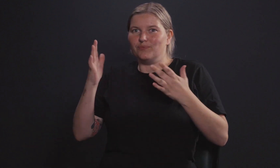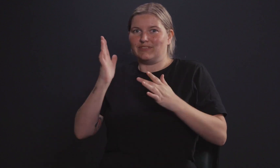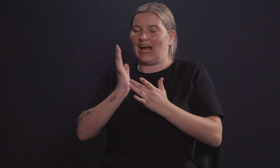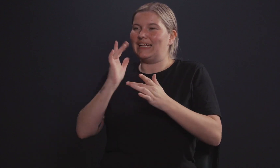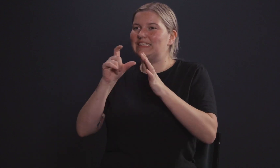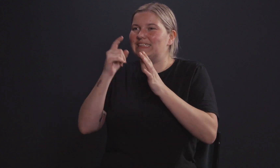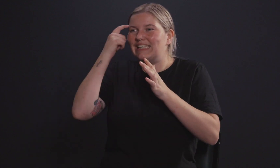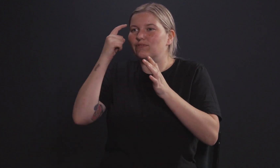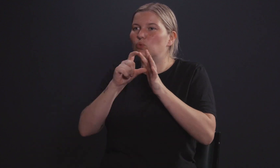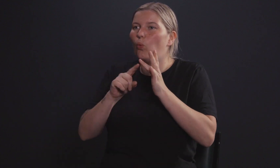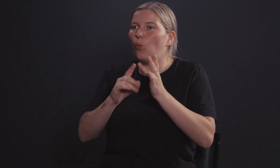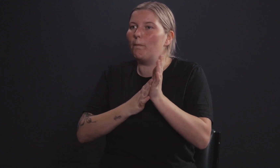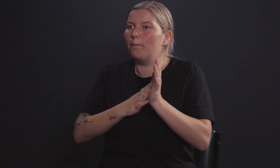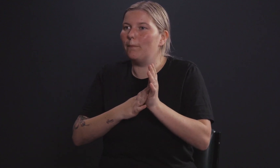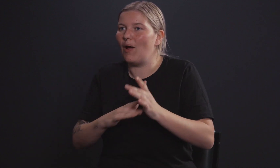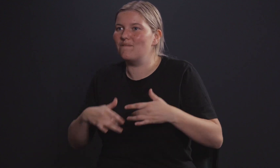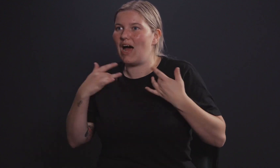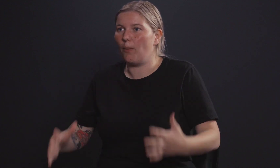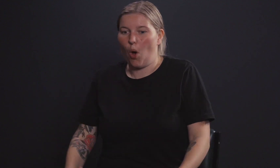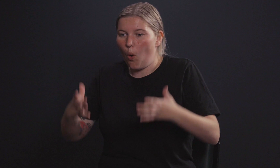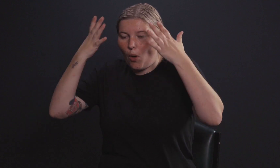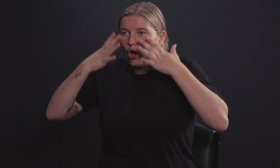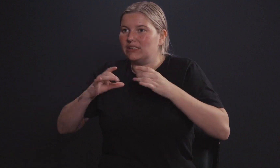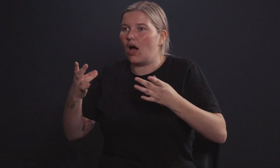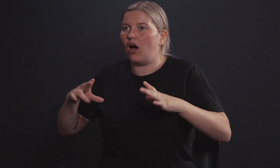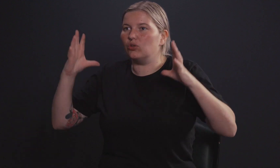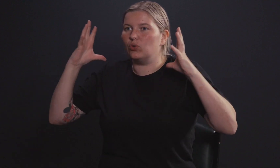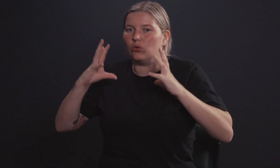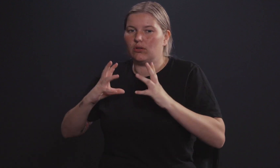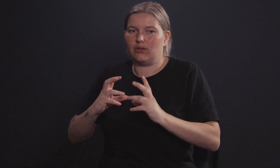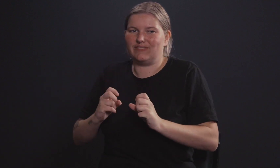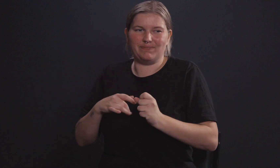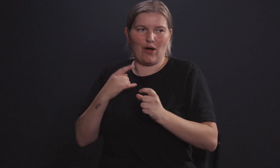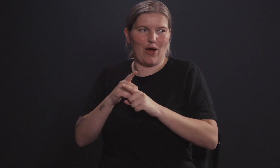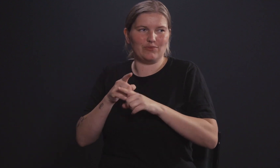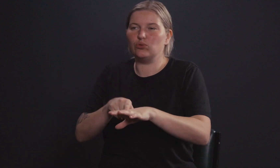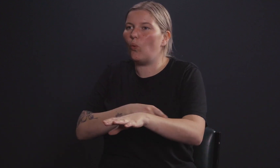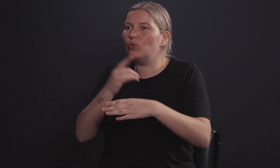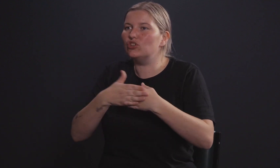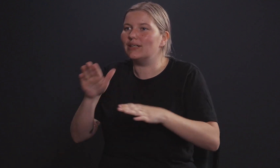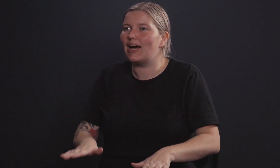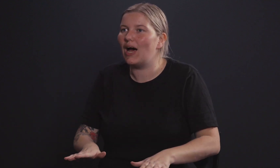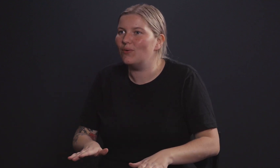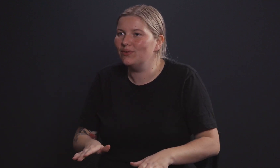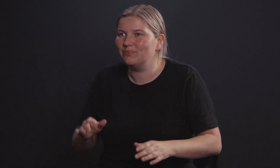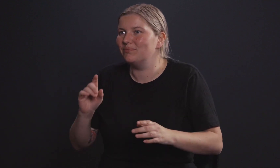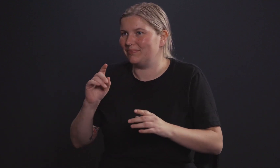sense of doom, and I could feel that my body was just slowly shutting down. I just knew straight away